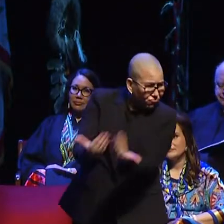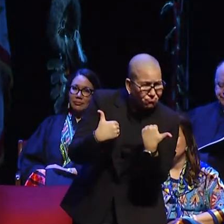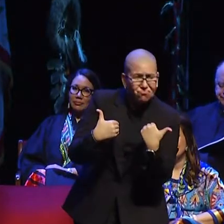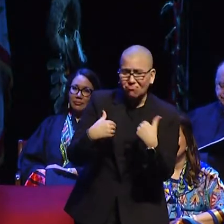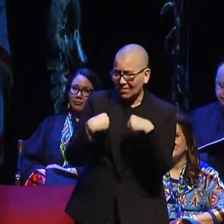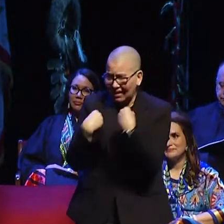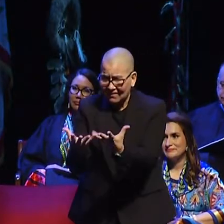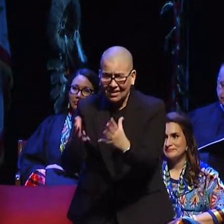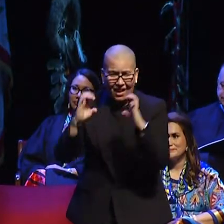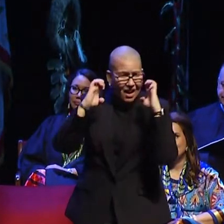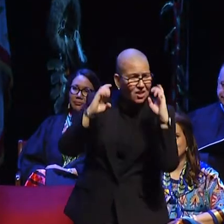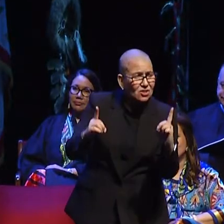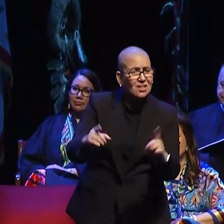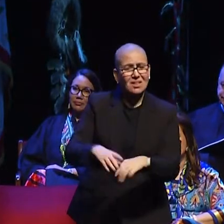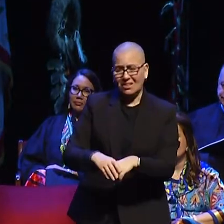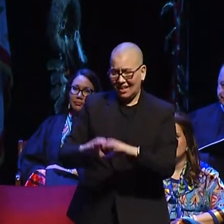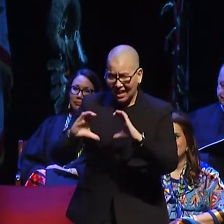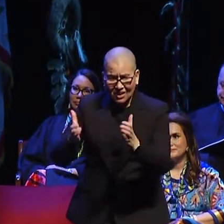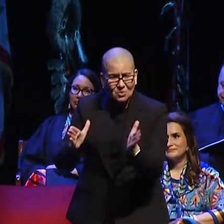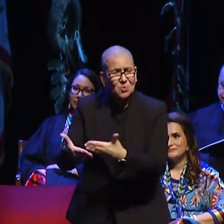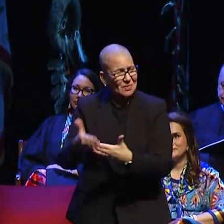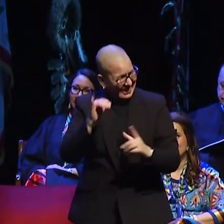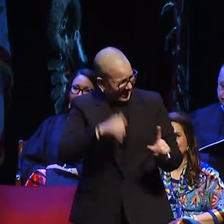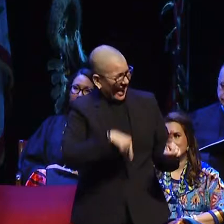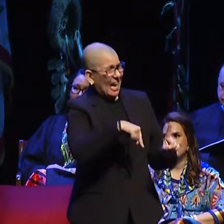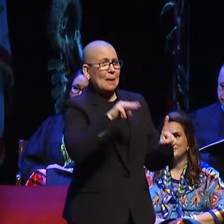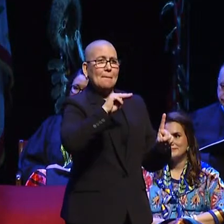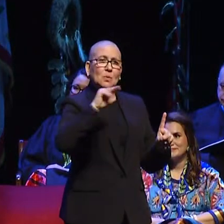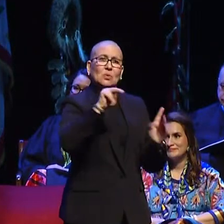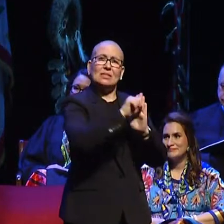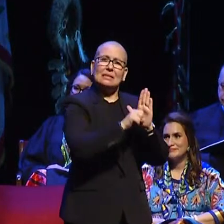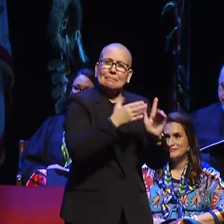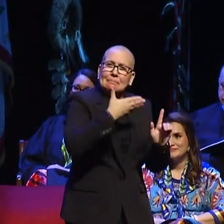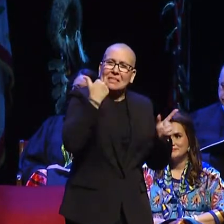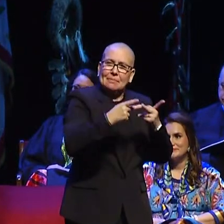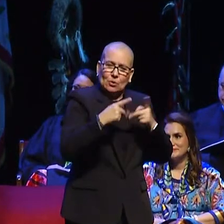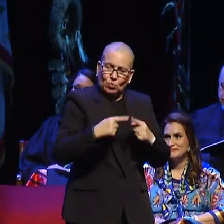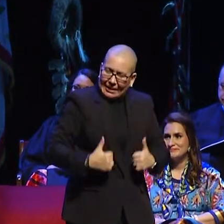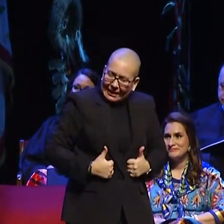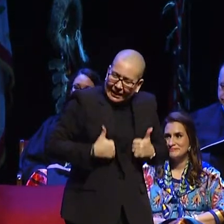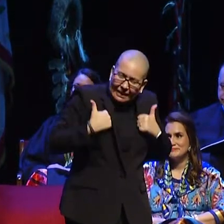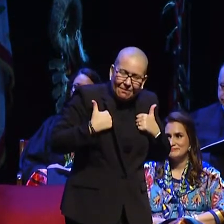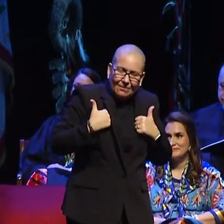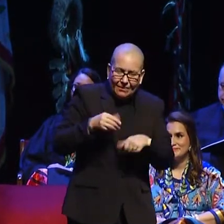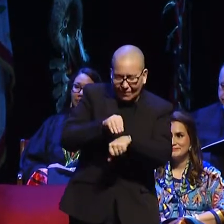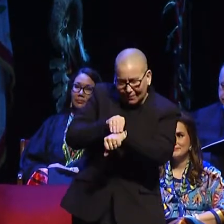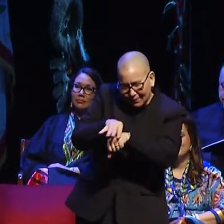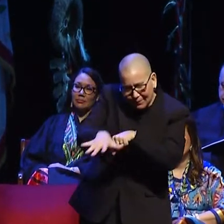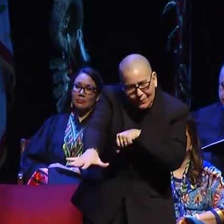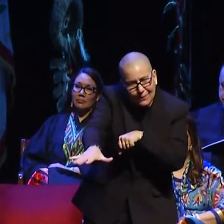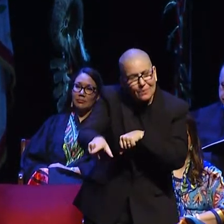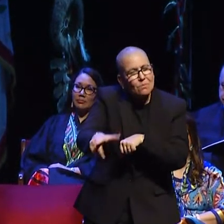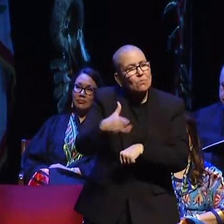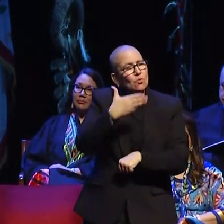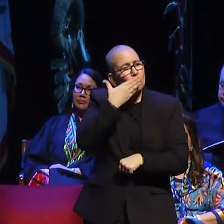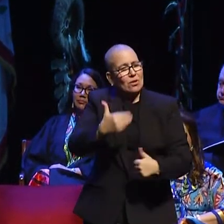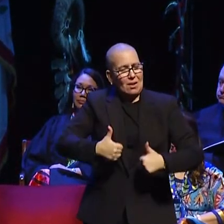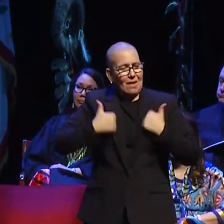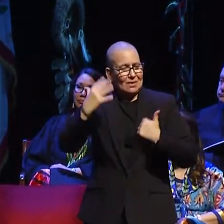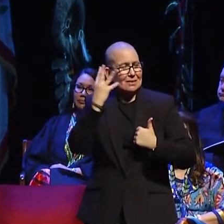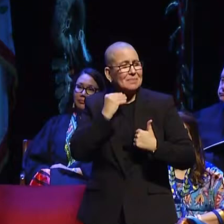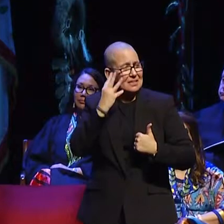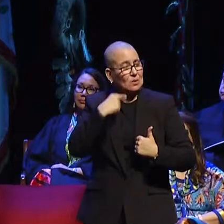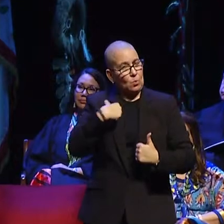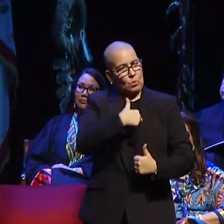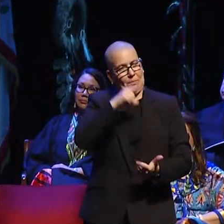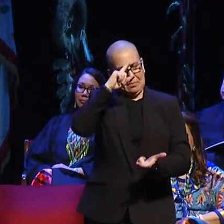best place to raise a family. I have a positive vision for the future of this state, and it's rooted in my belief that we're all in this together. I still believe more than